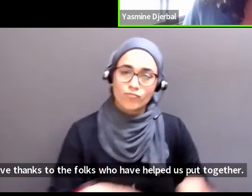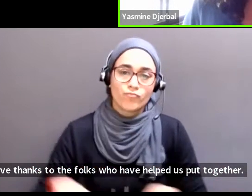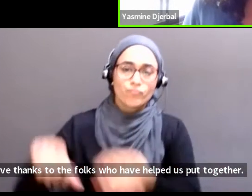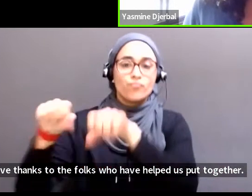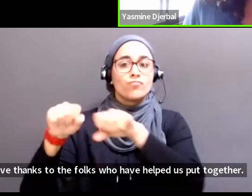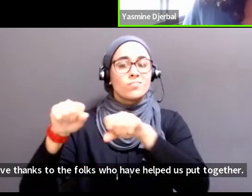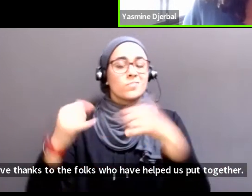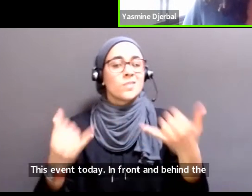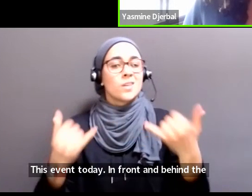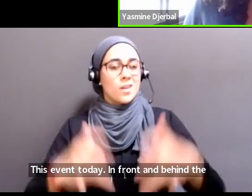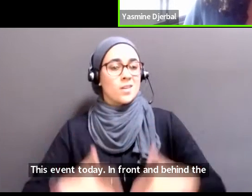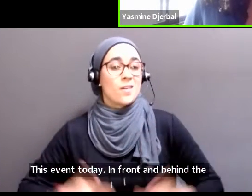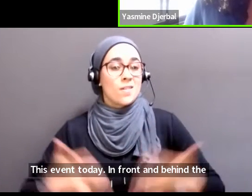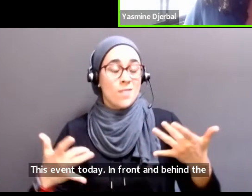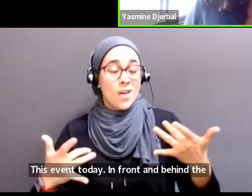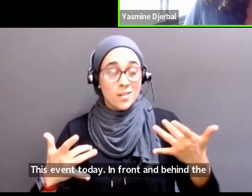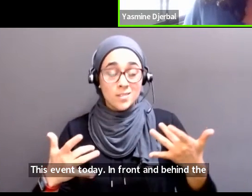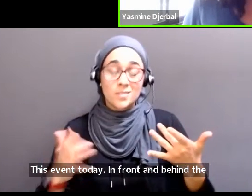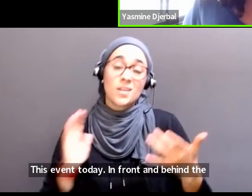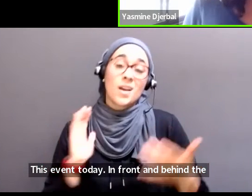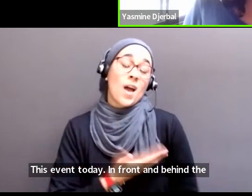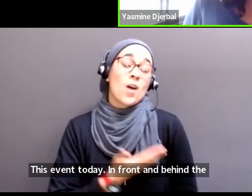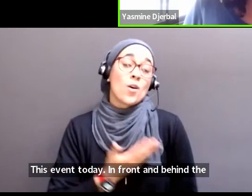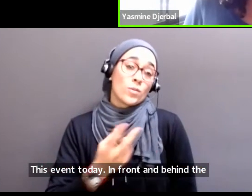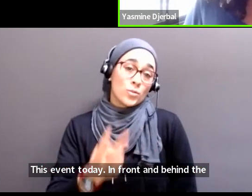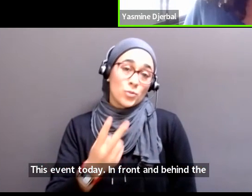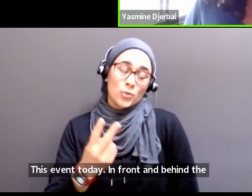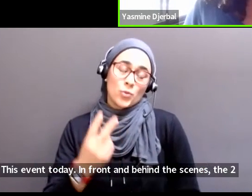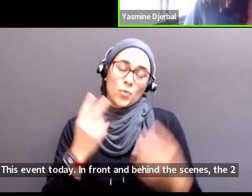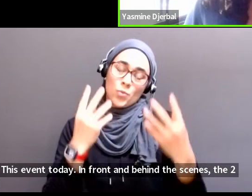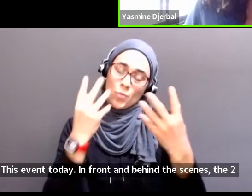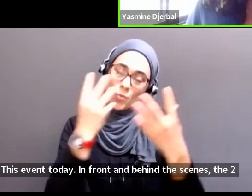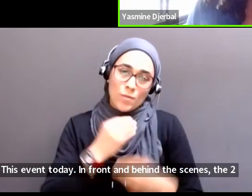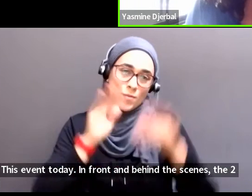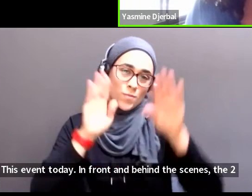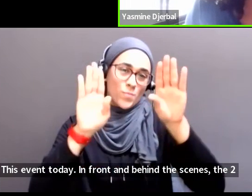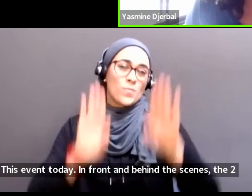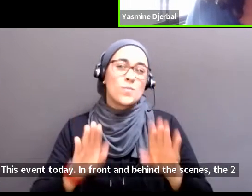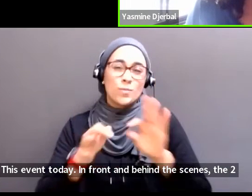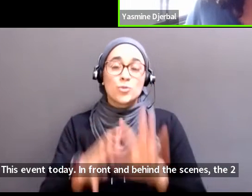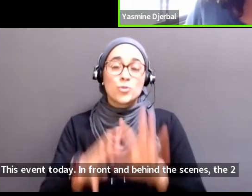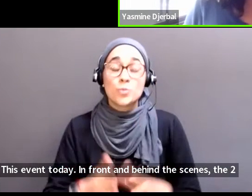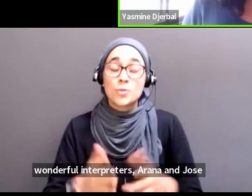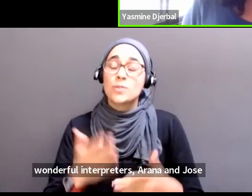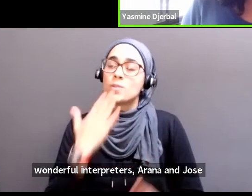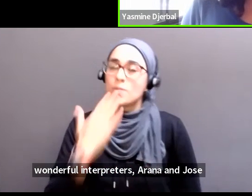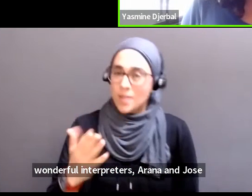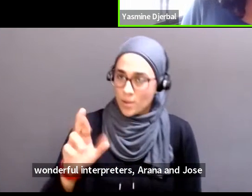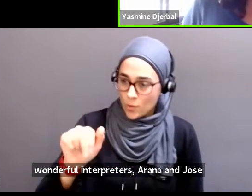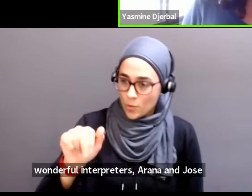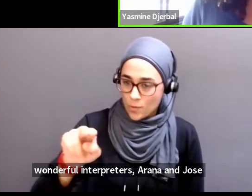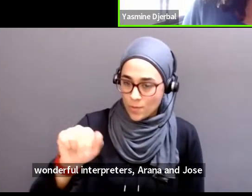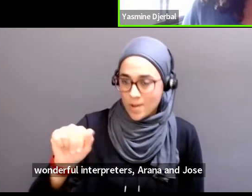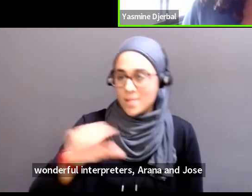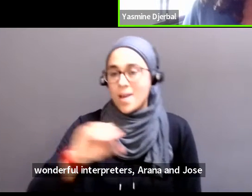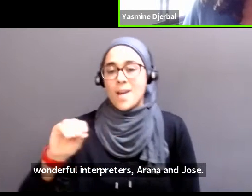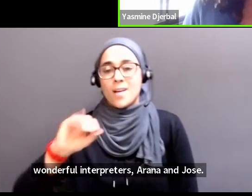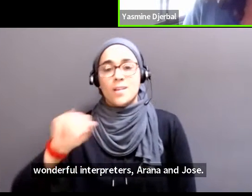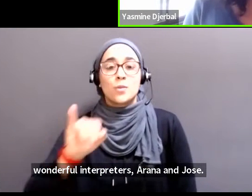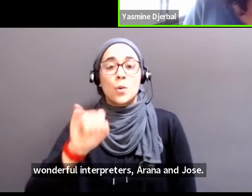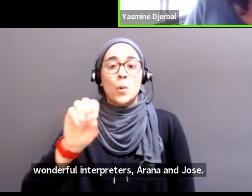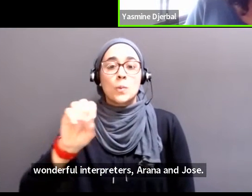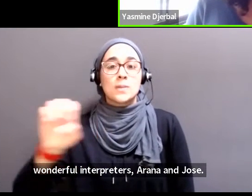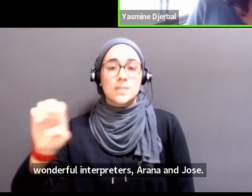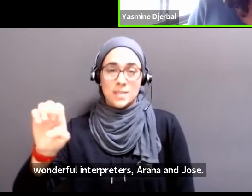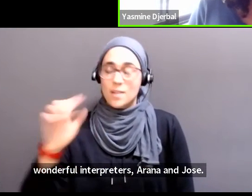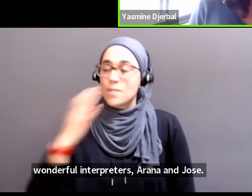scenes. The two wonderful interpreters, Rana and Jose, thank you for being here. To Caitlin and Zach for